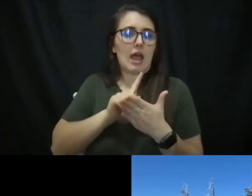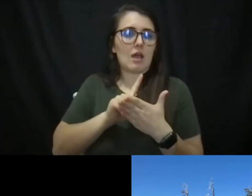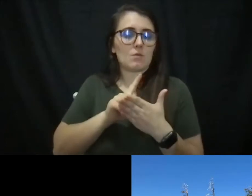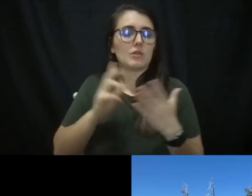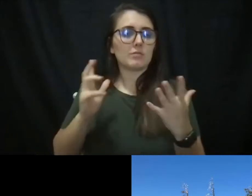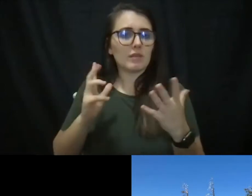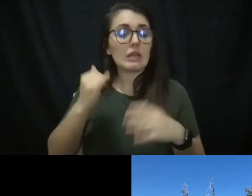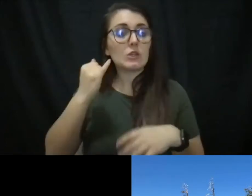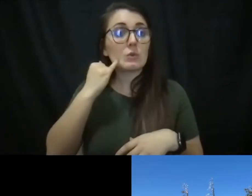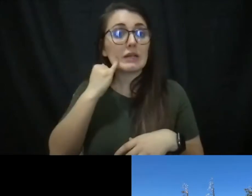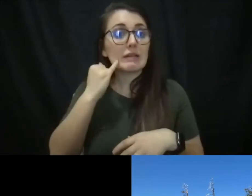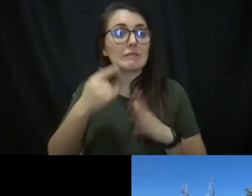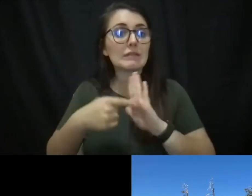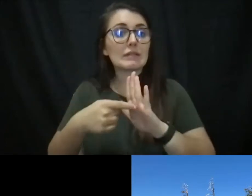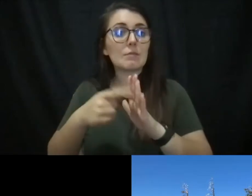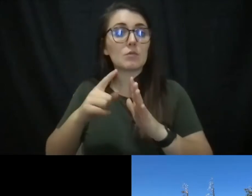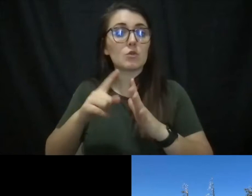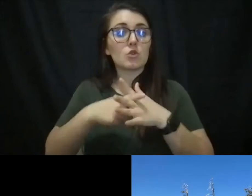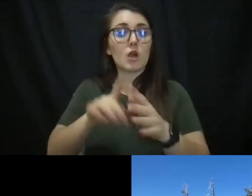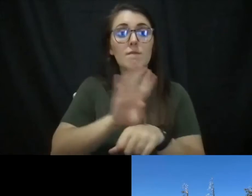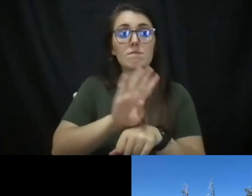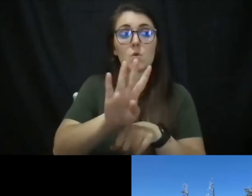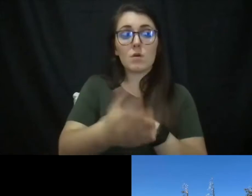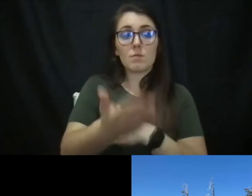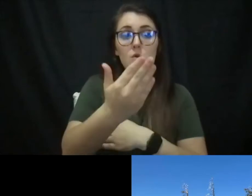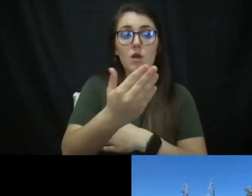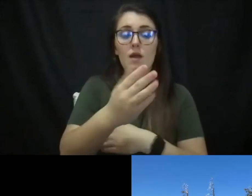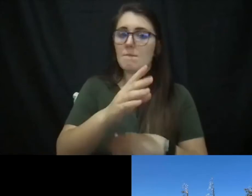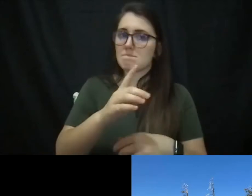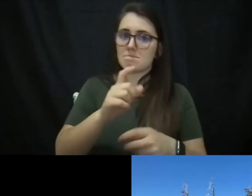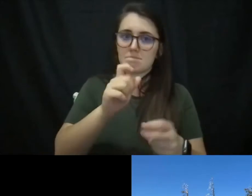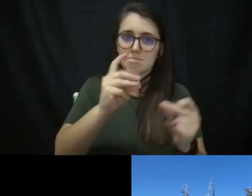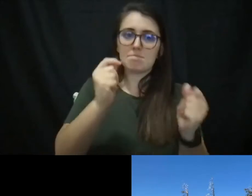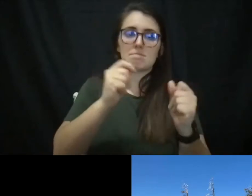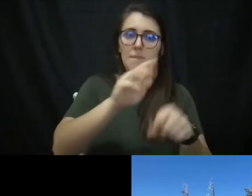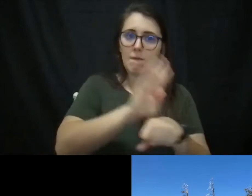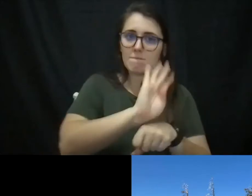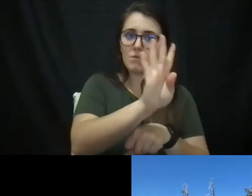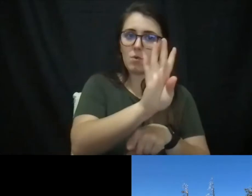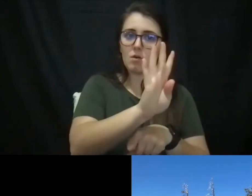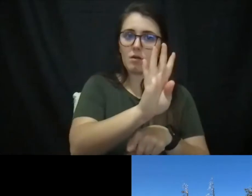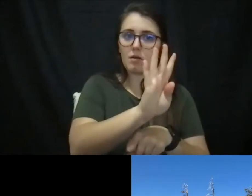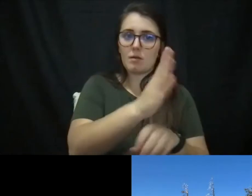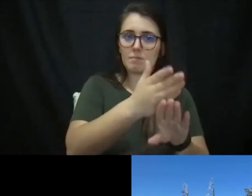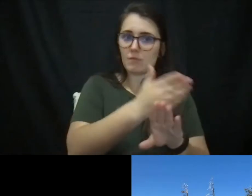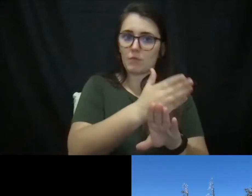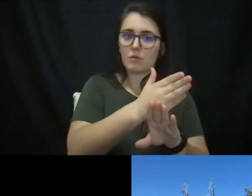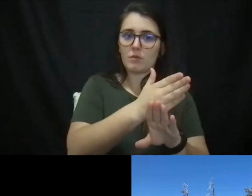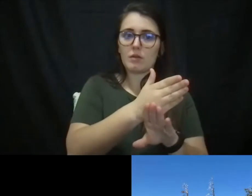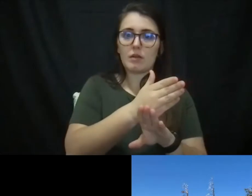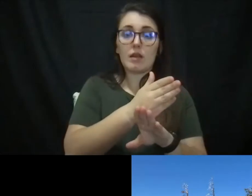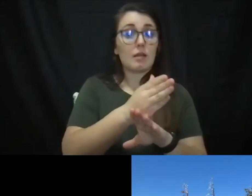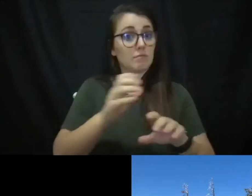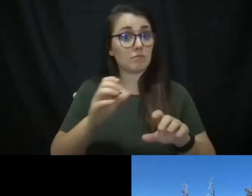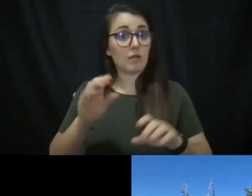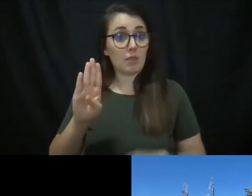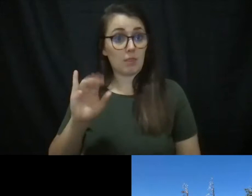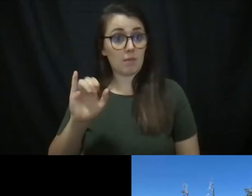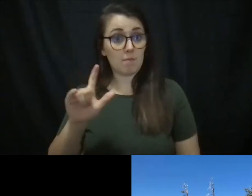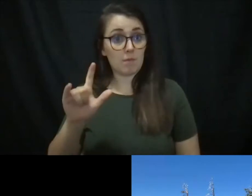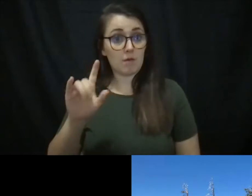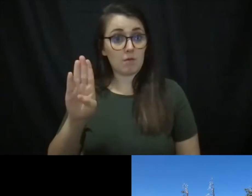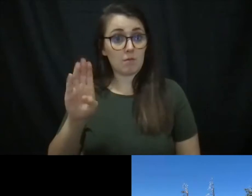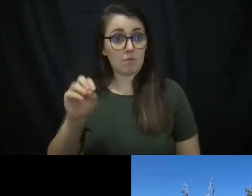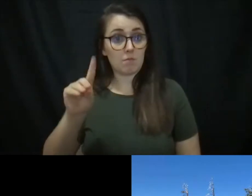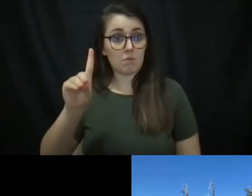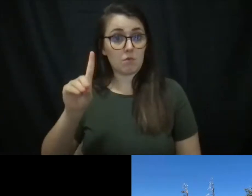program starts at 4 o'clock, right at 4 o'clock on the second, this billboard starts up. And for that minute,